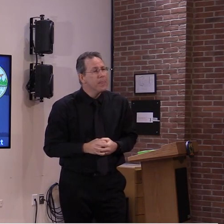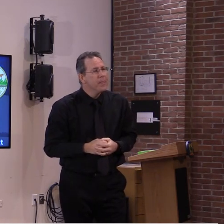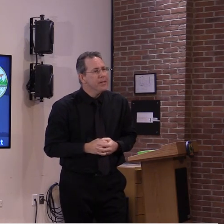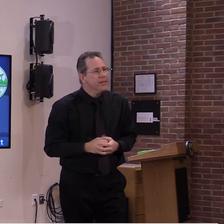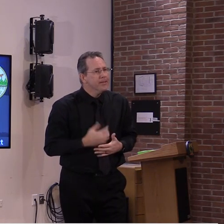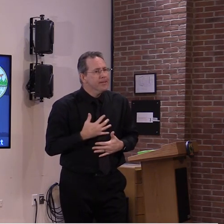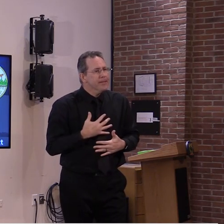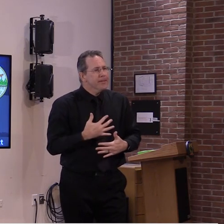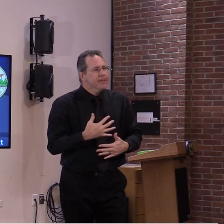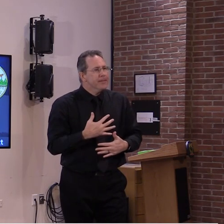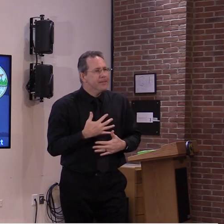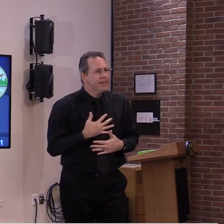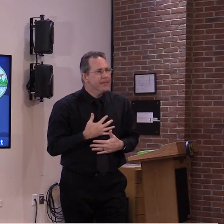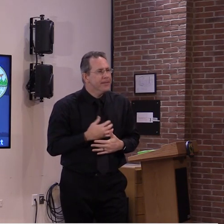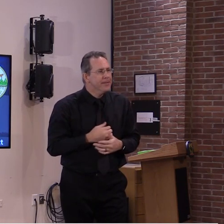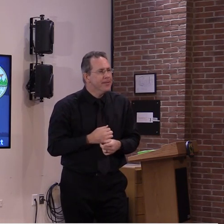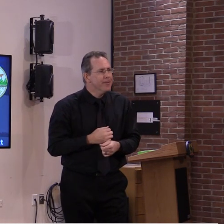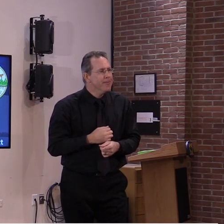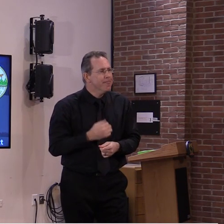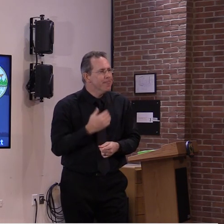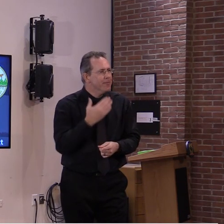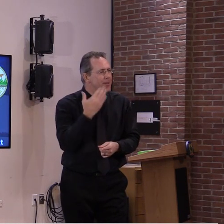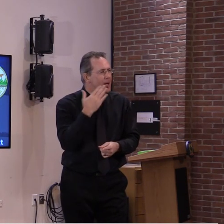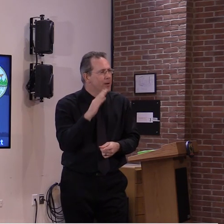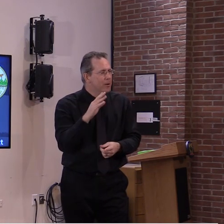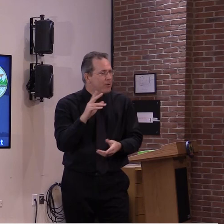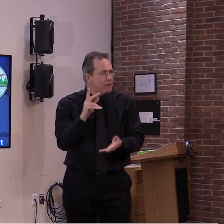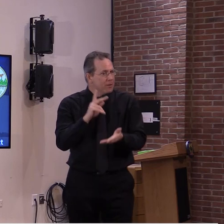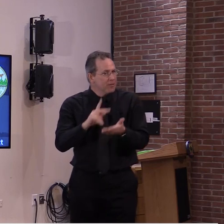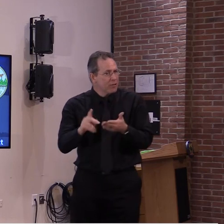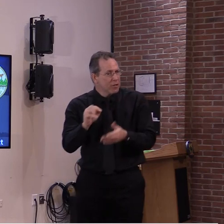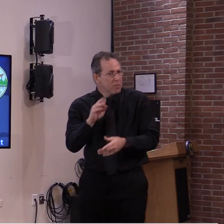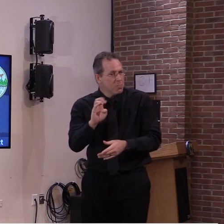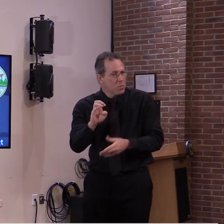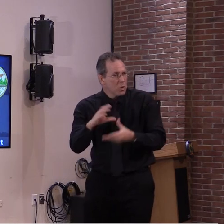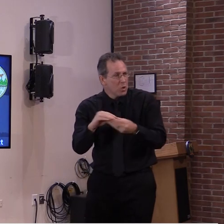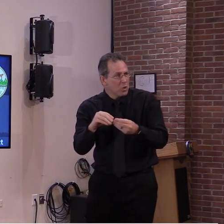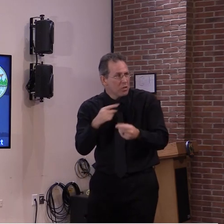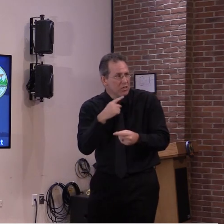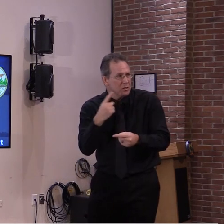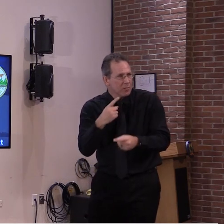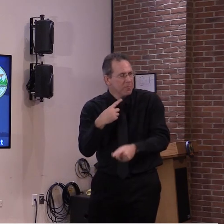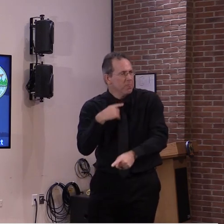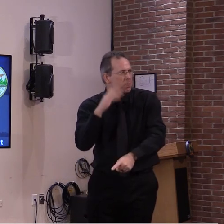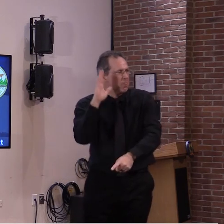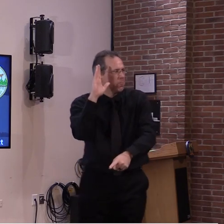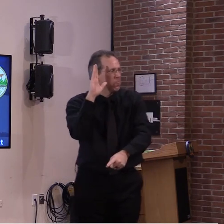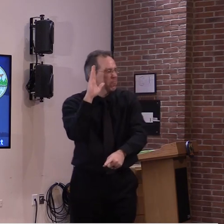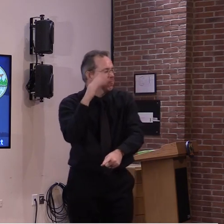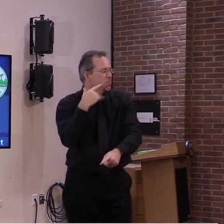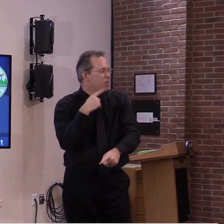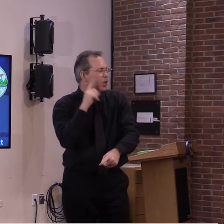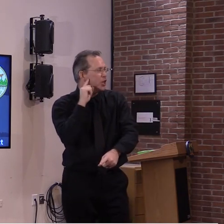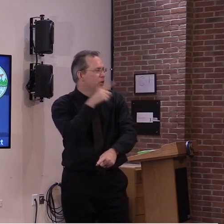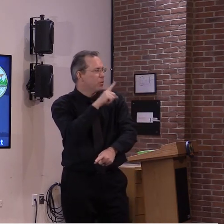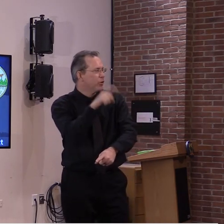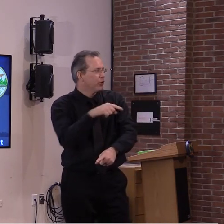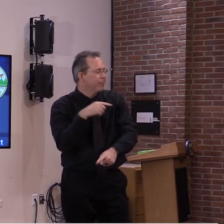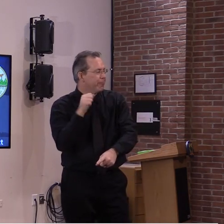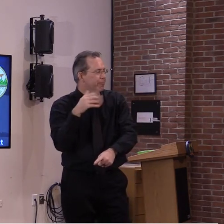I don't know if Secretary Moore is on today. I am, Governor. Okay. Is that something you can answer?